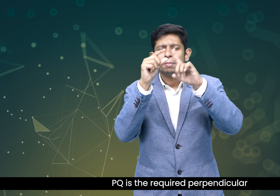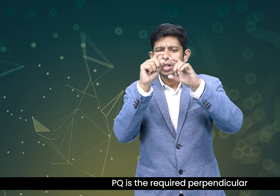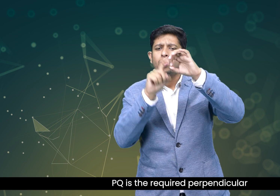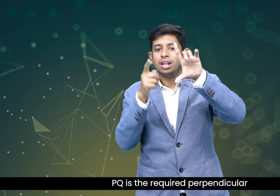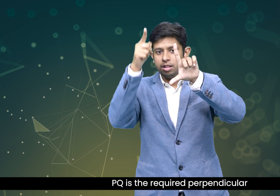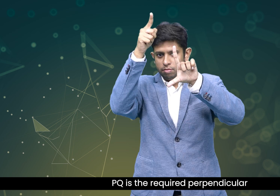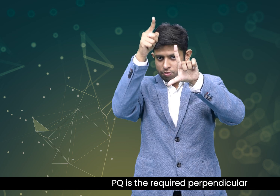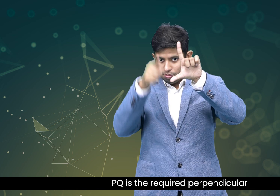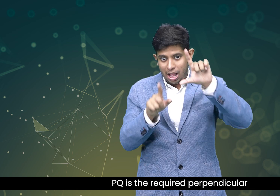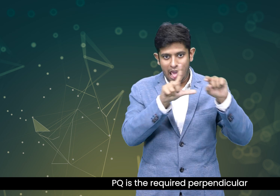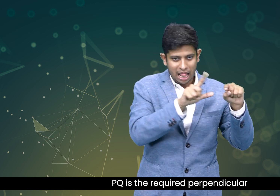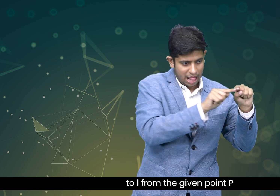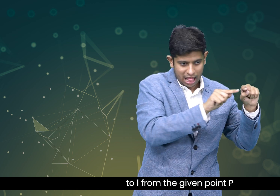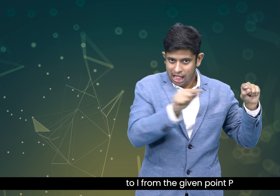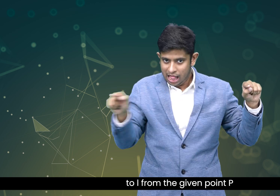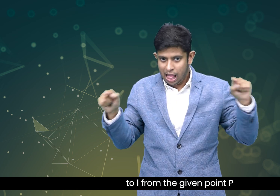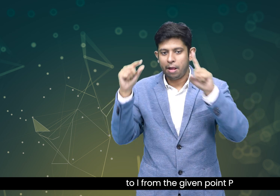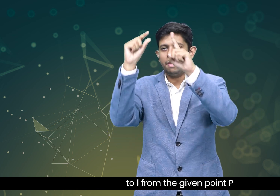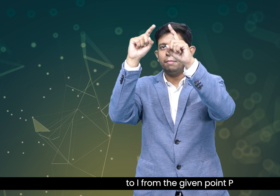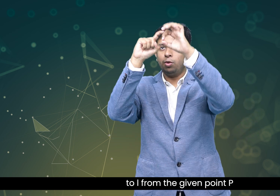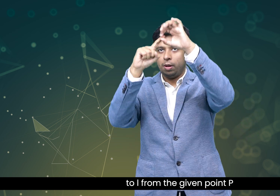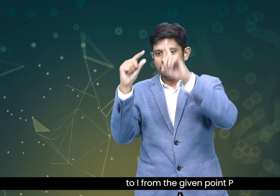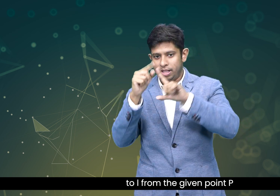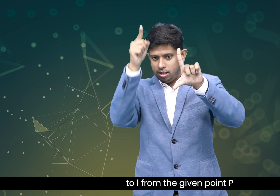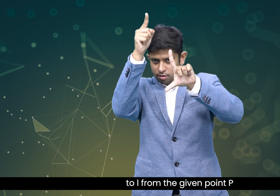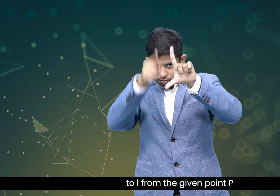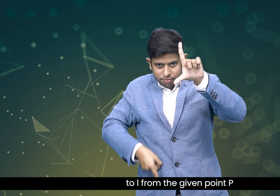PQ is the required perpendicular to L from the given point P.